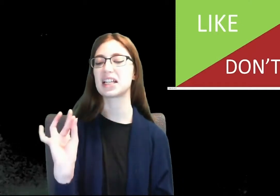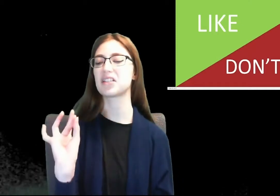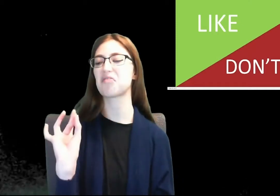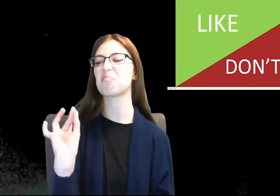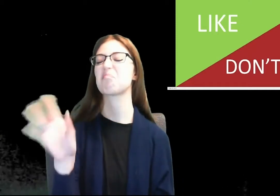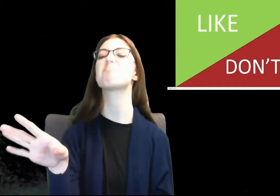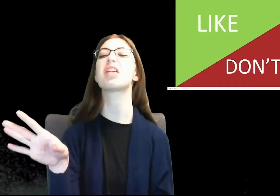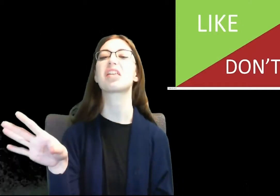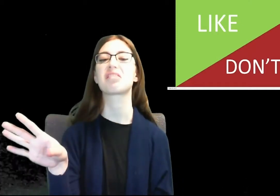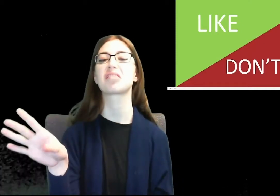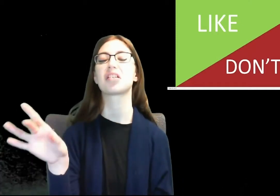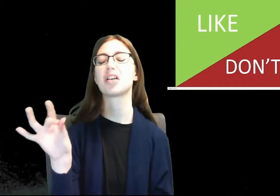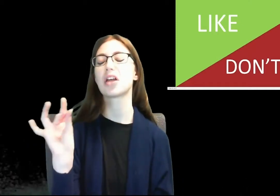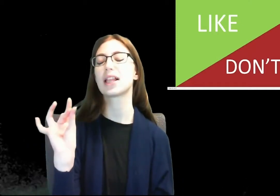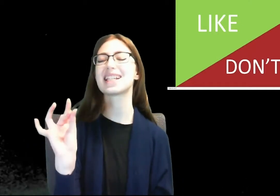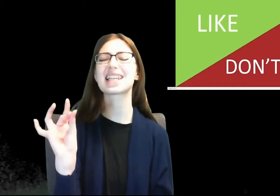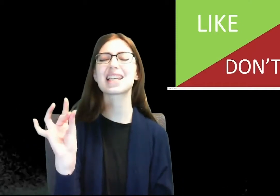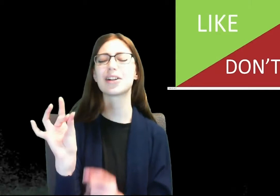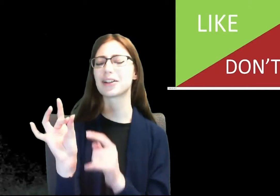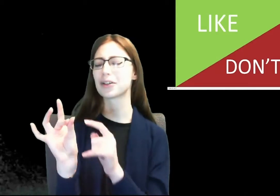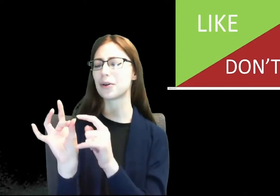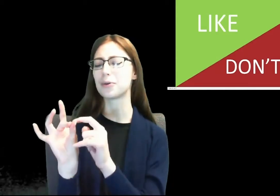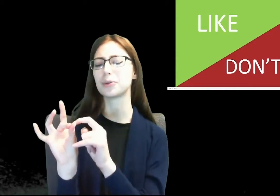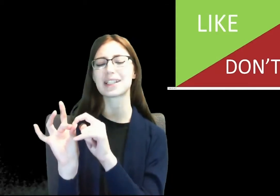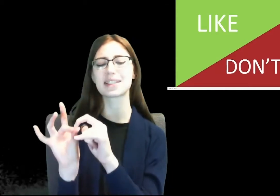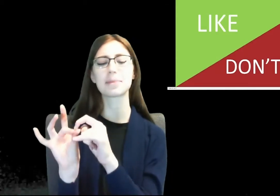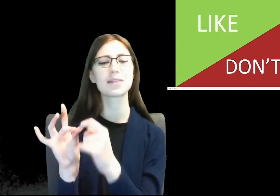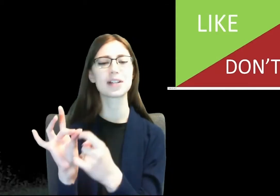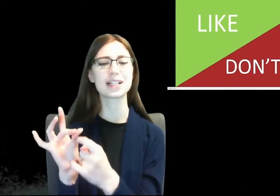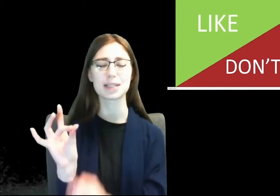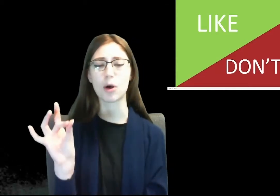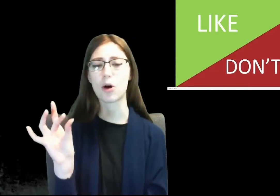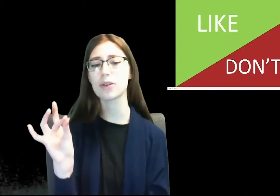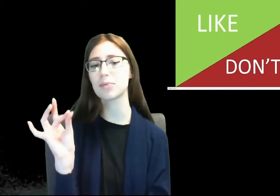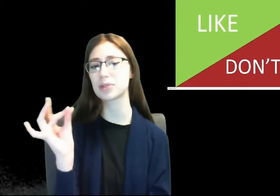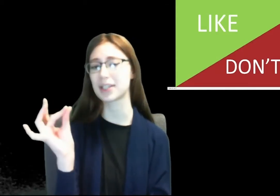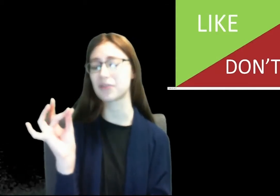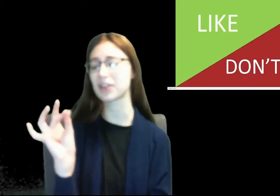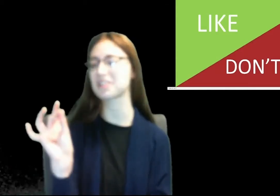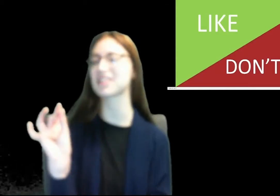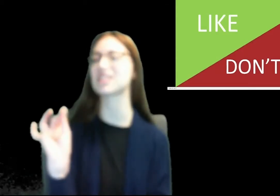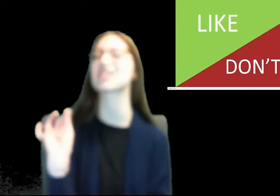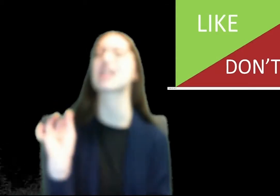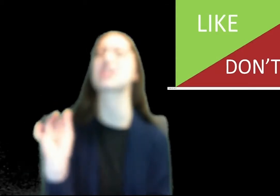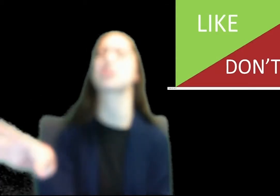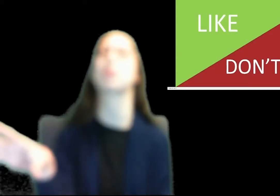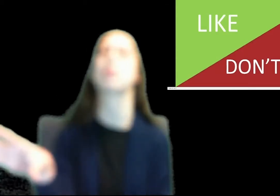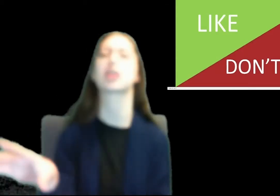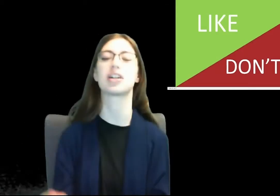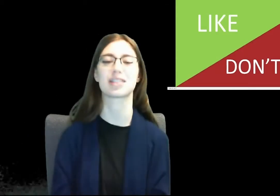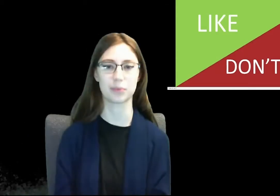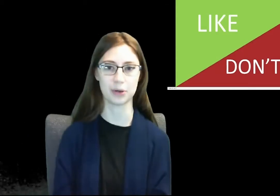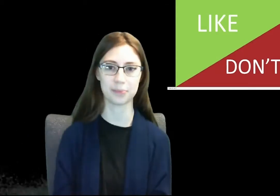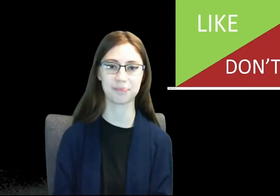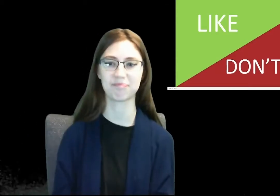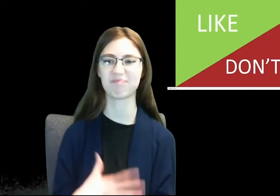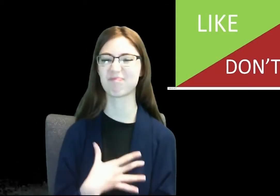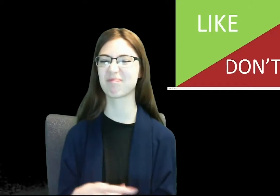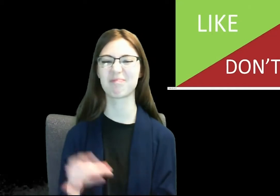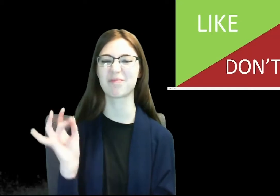of, it's like you're holding something very small in between your fingers. And you just kind of throw it across the room. Don't